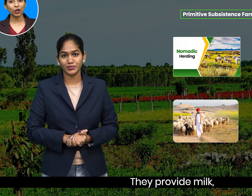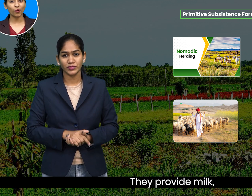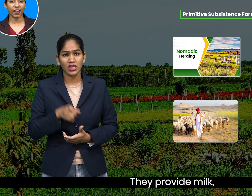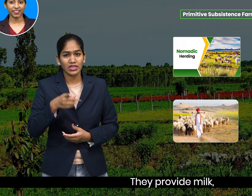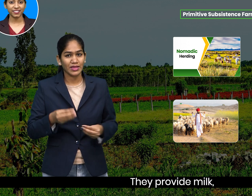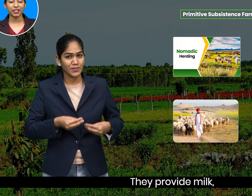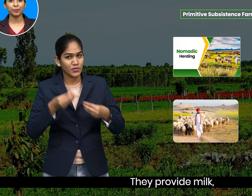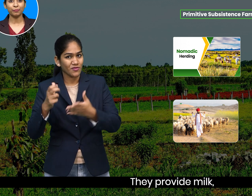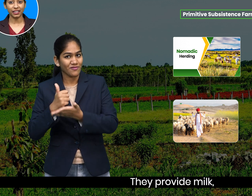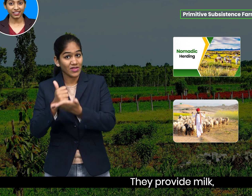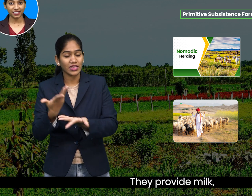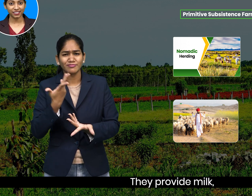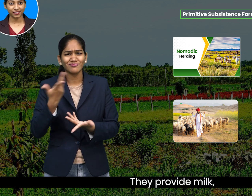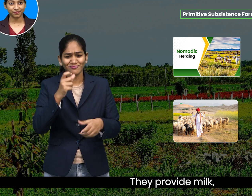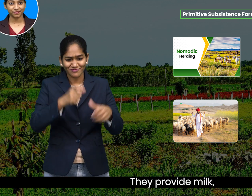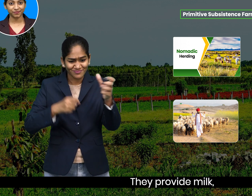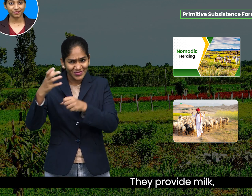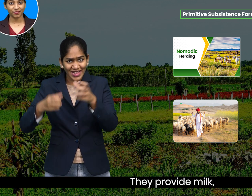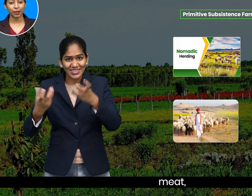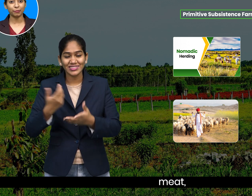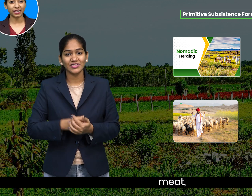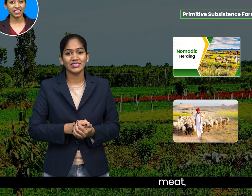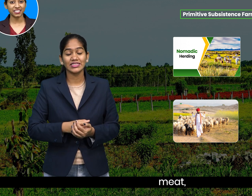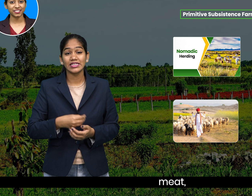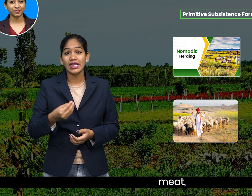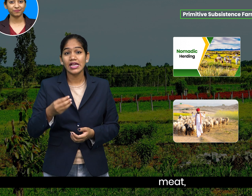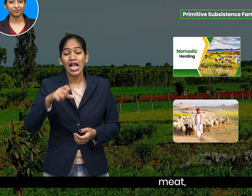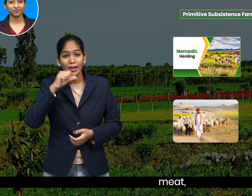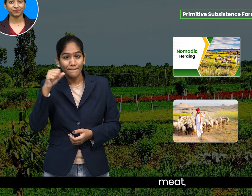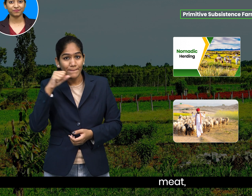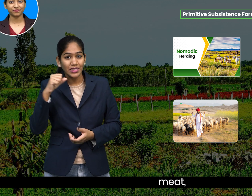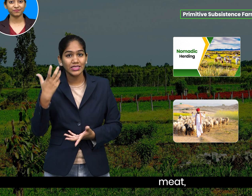They provide milk, meat,